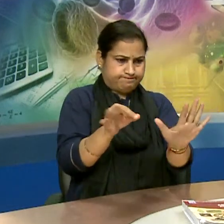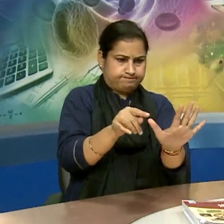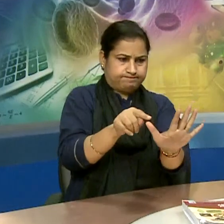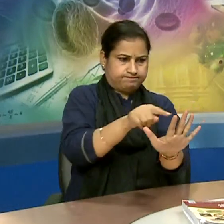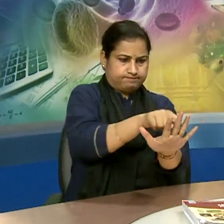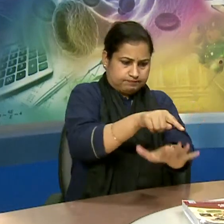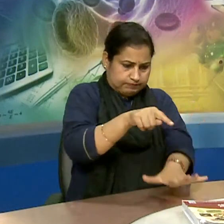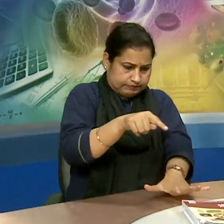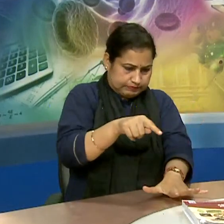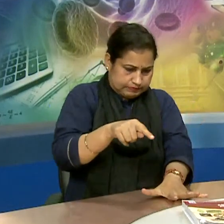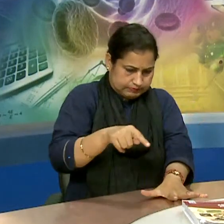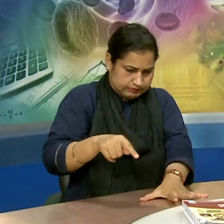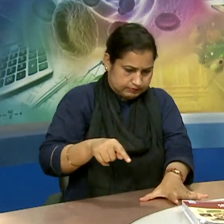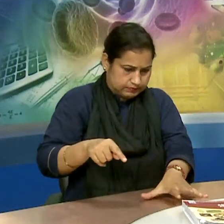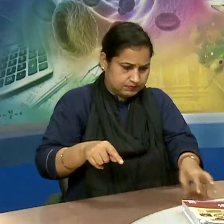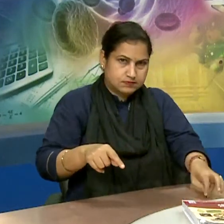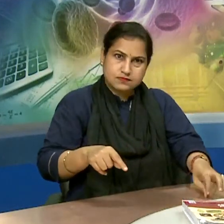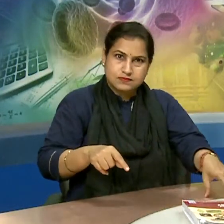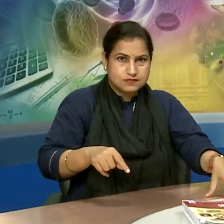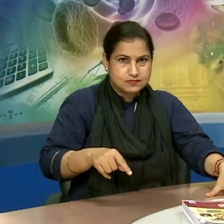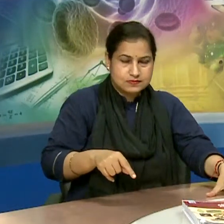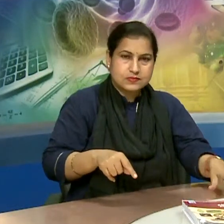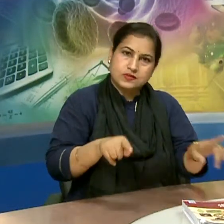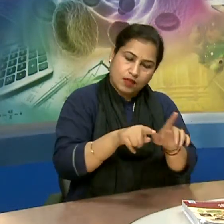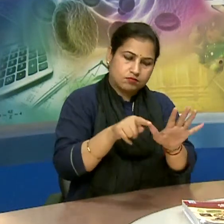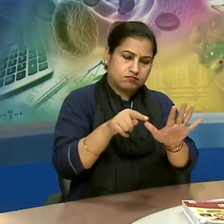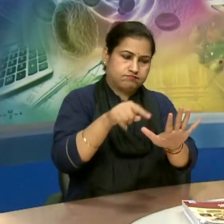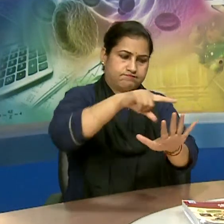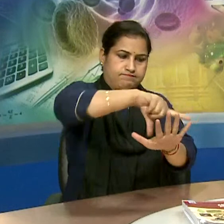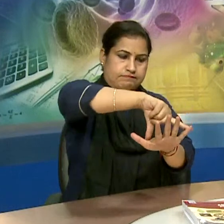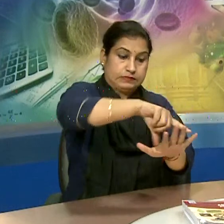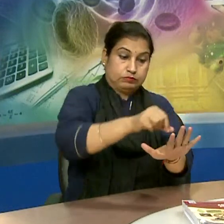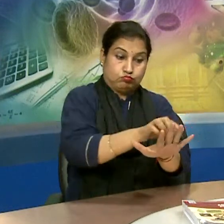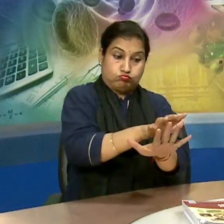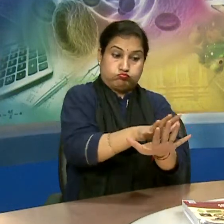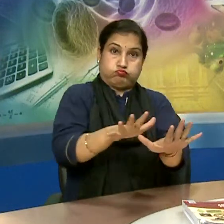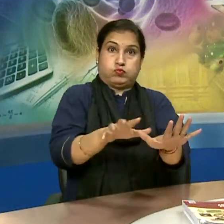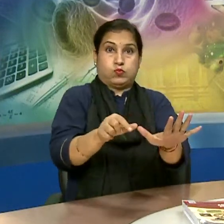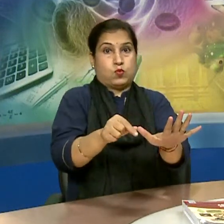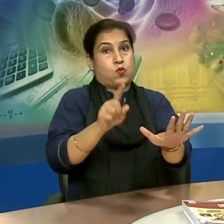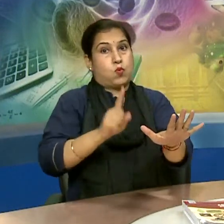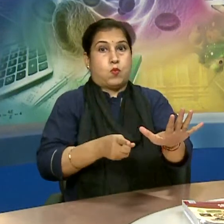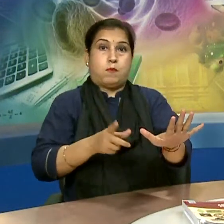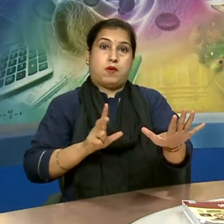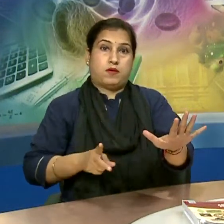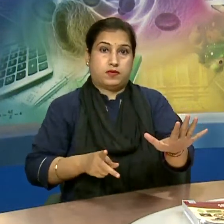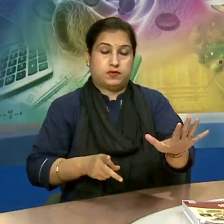the little finger when hand is fully stretched out.